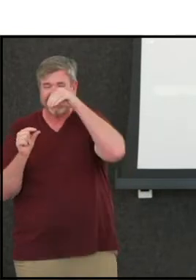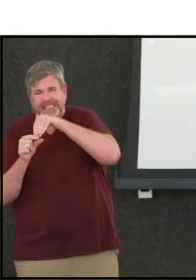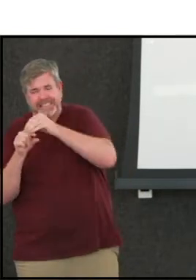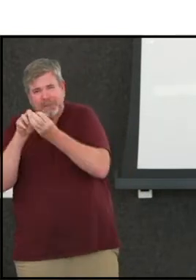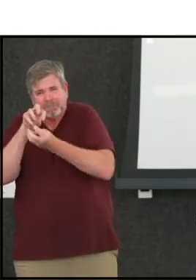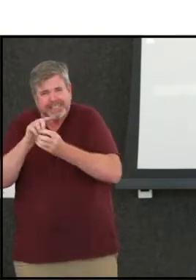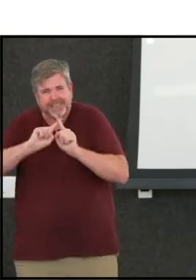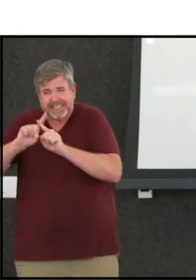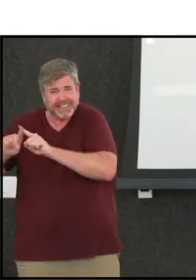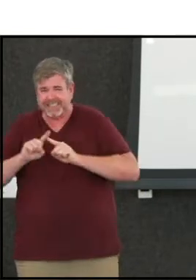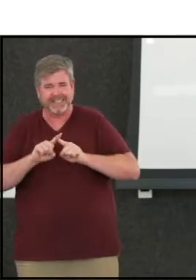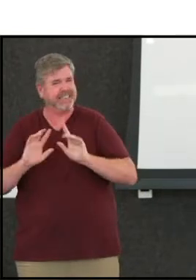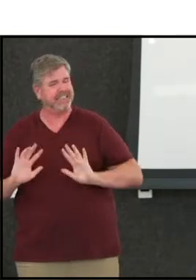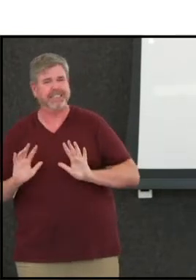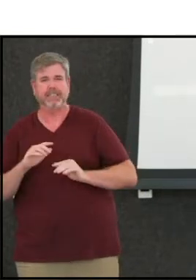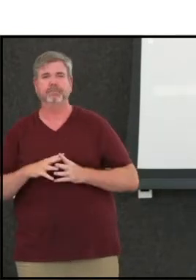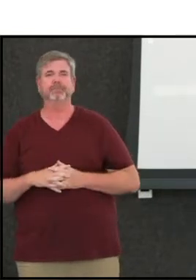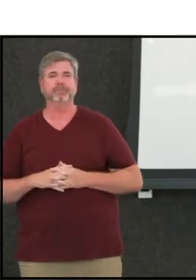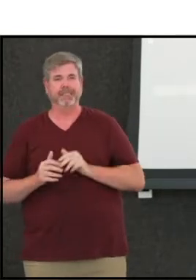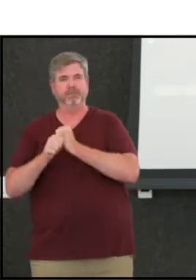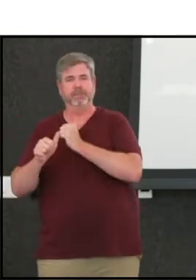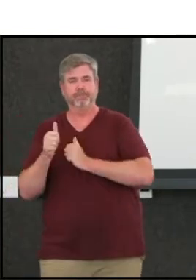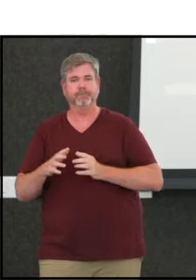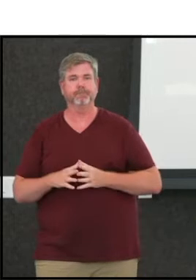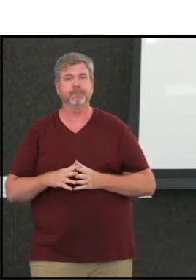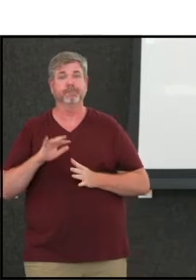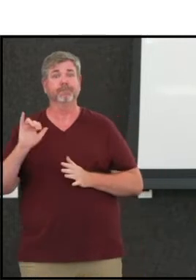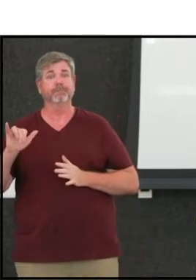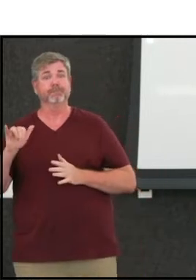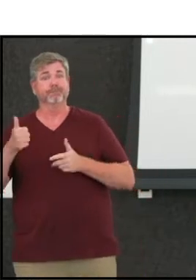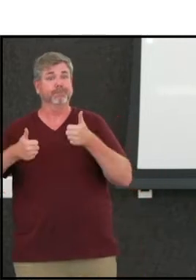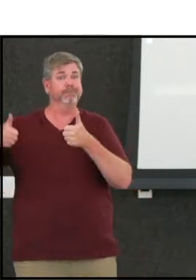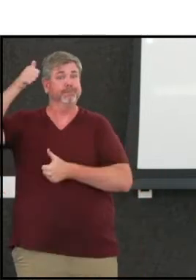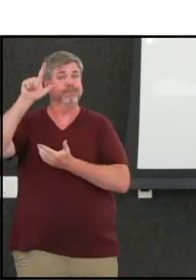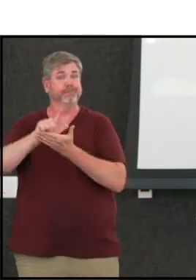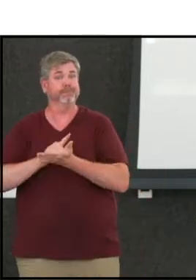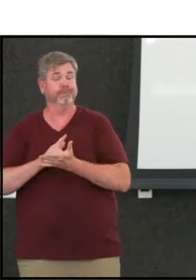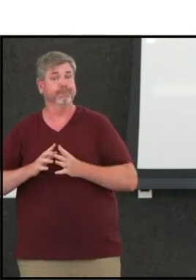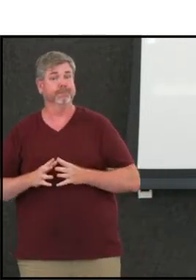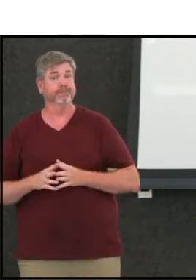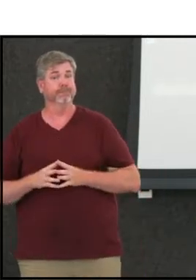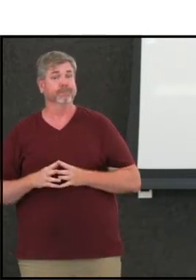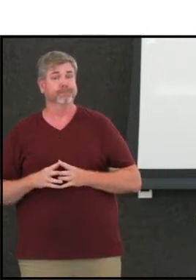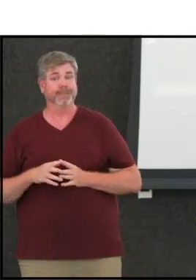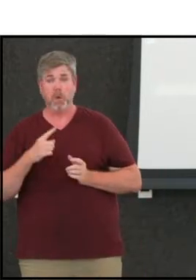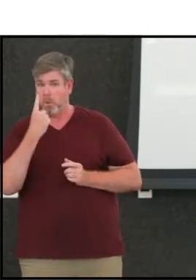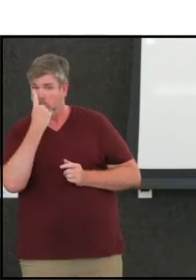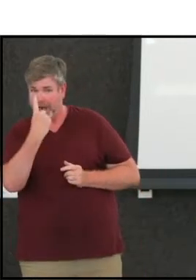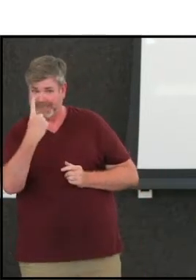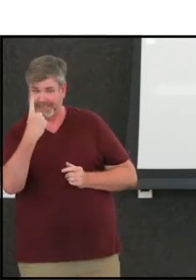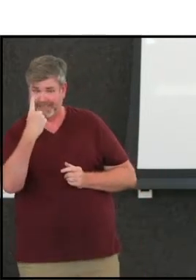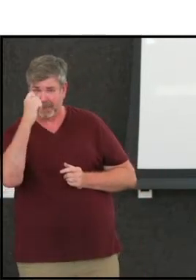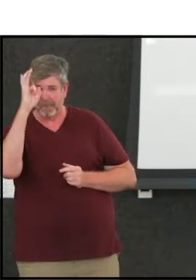our DEA have sent warnings that one small and one pill could kill you, if and especially